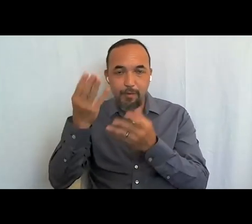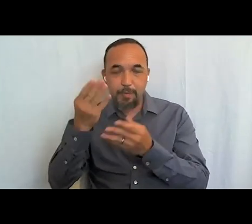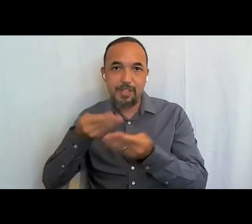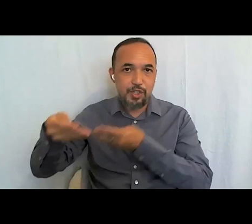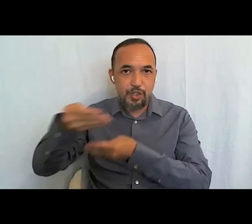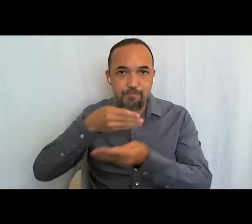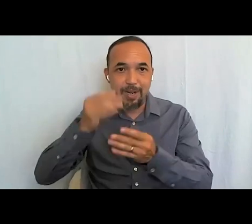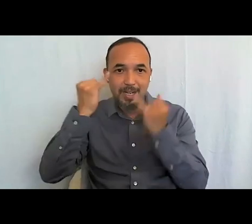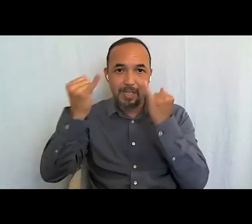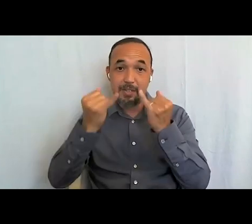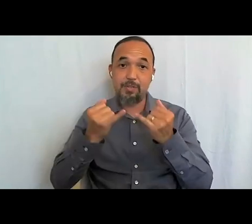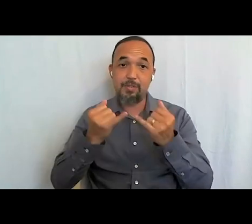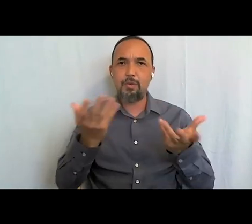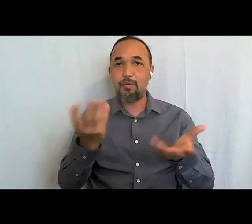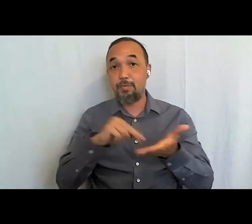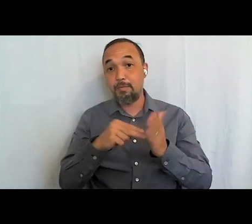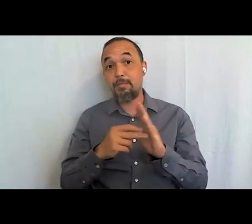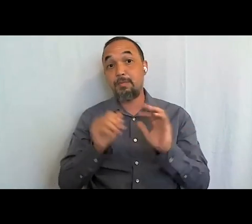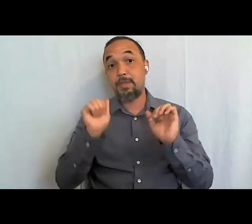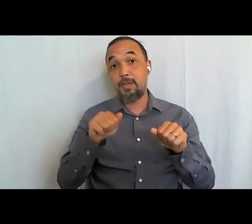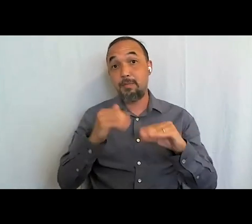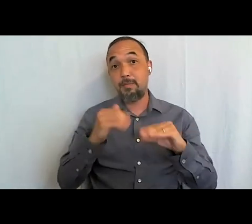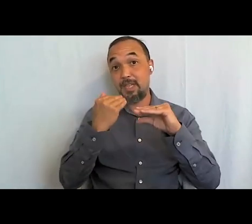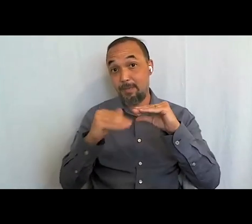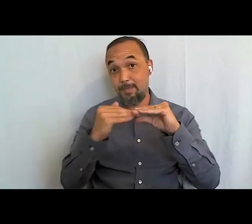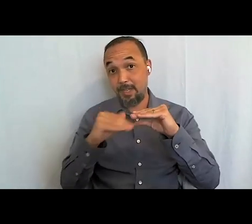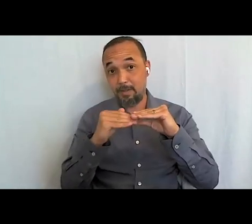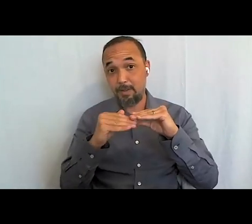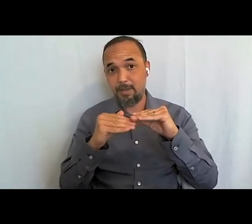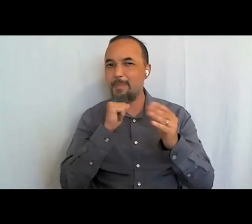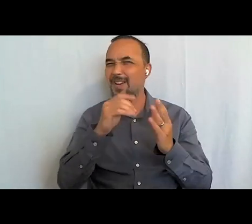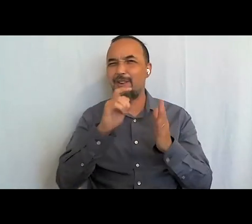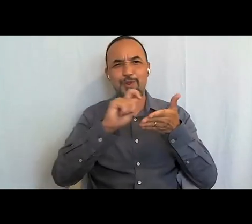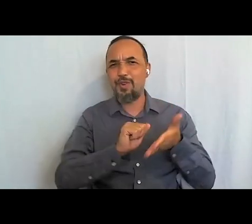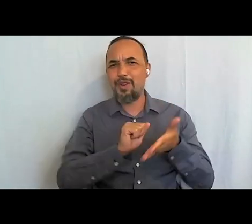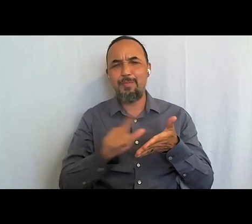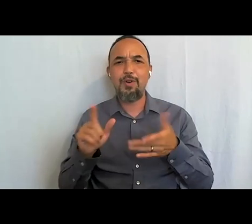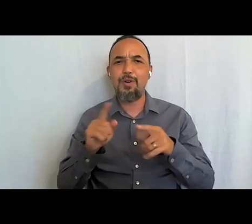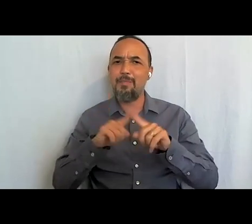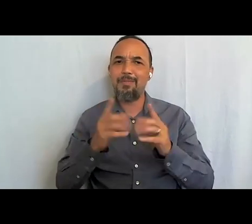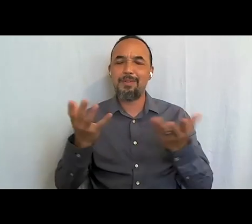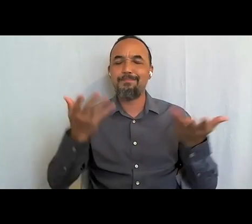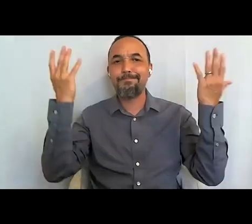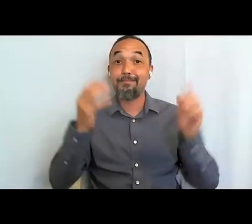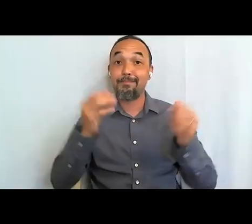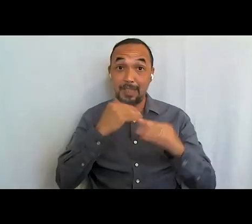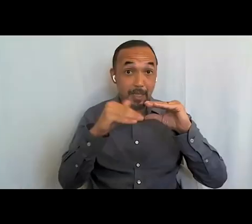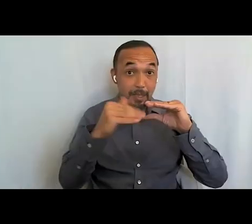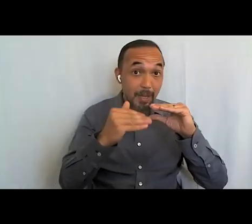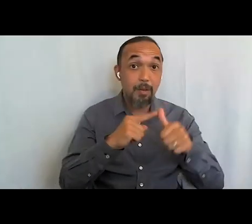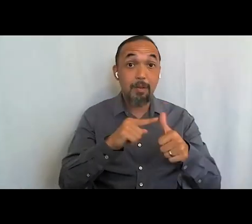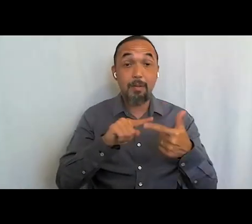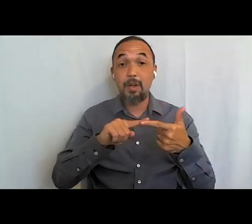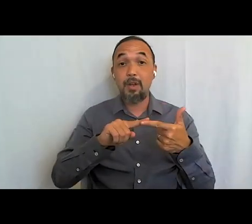is it email? Is it, I'm not going to write all these out. This is just, anyway, is it email? Is it WhatsApp? Is